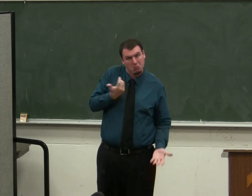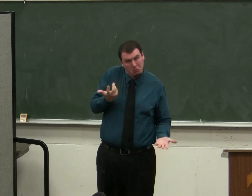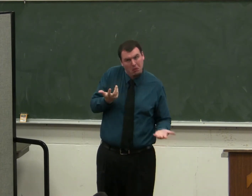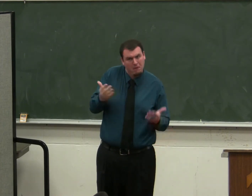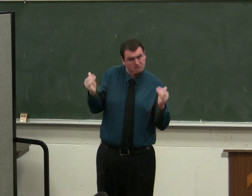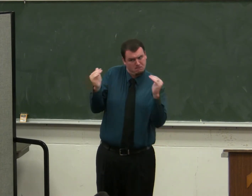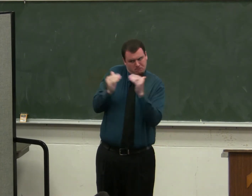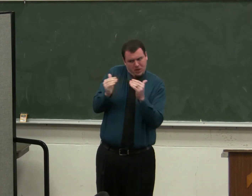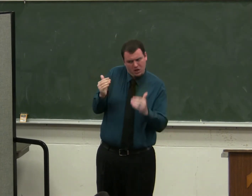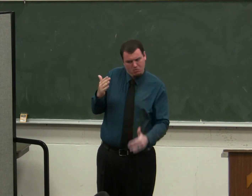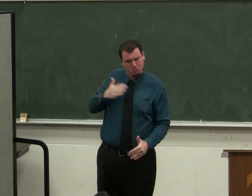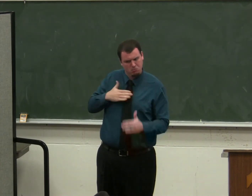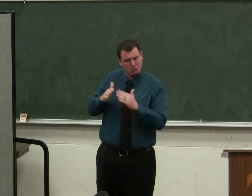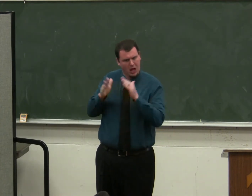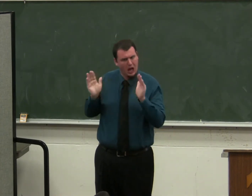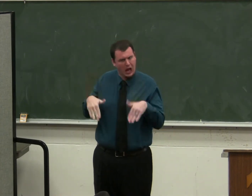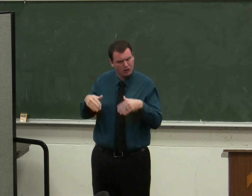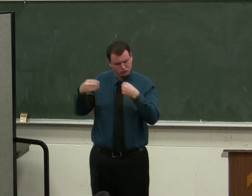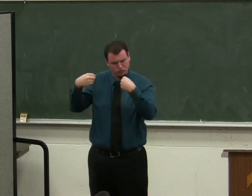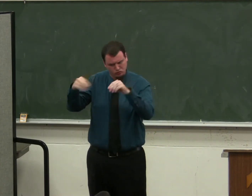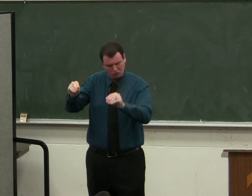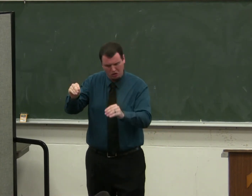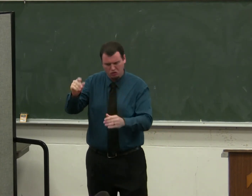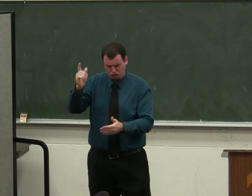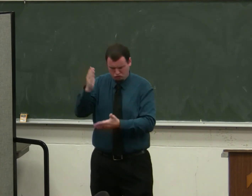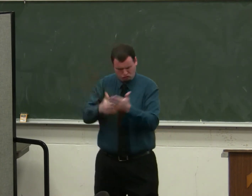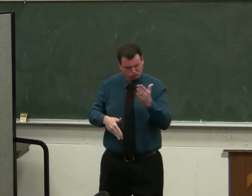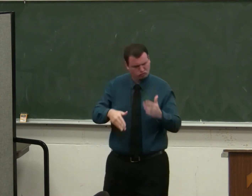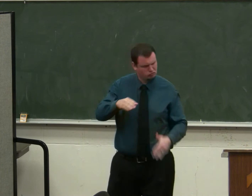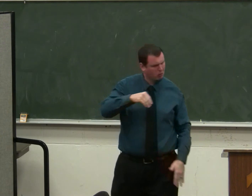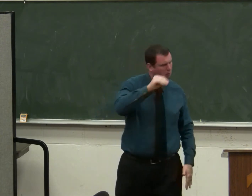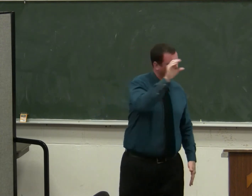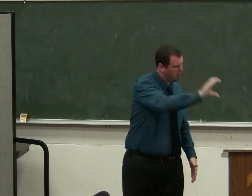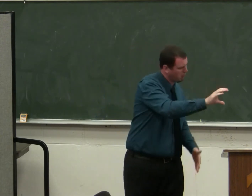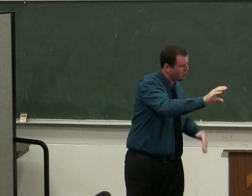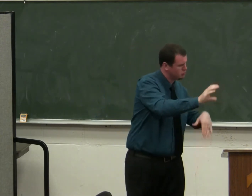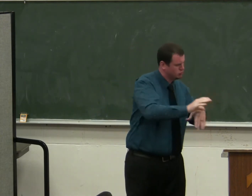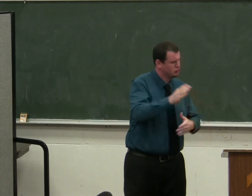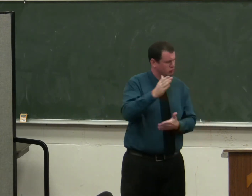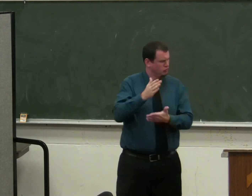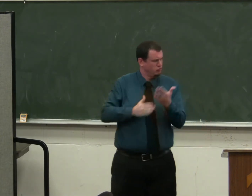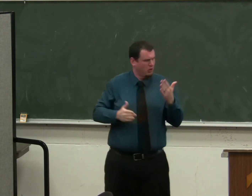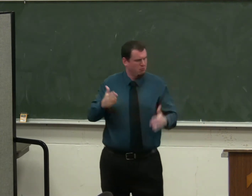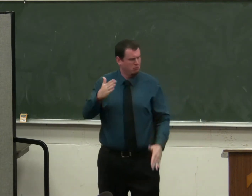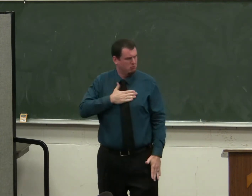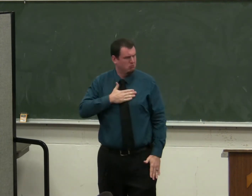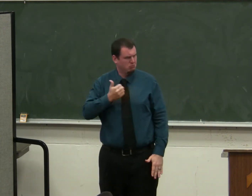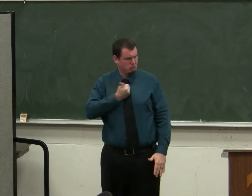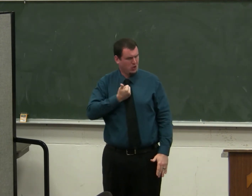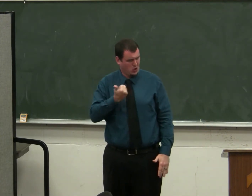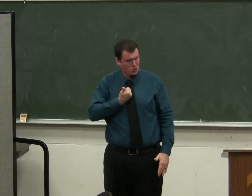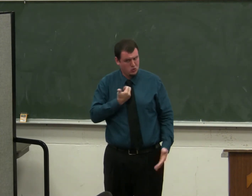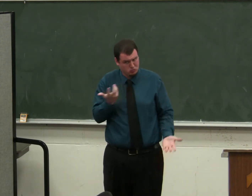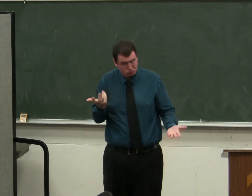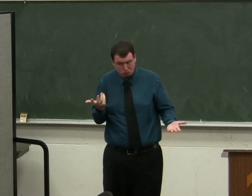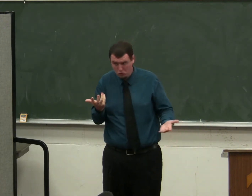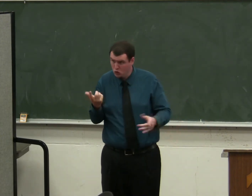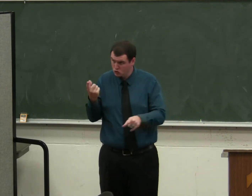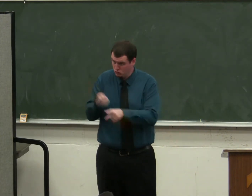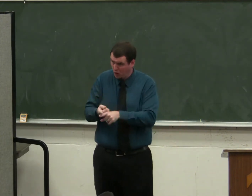ourselves. This should be fair. It's my house. We sold it. We can give most of it to the church and keep a little bit